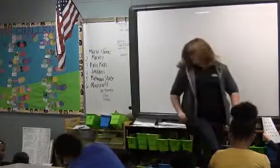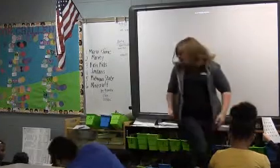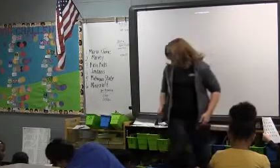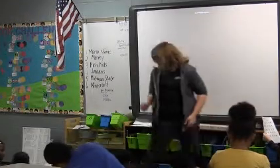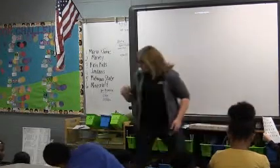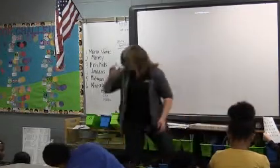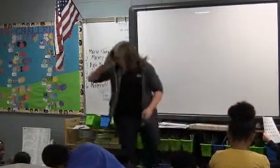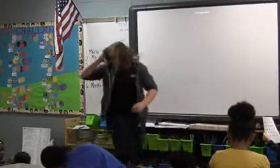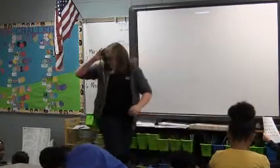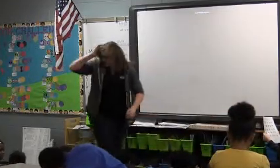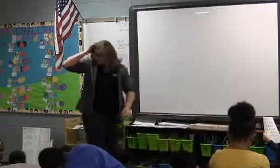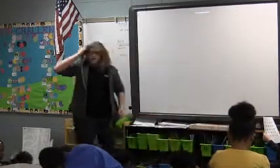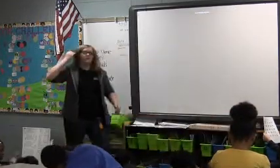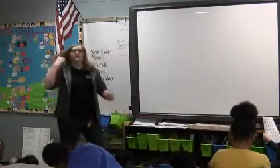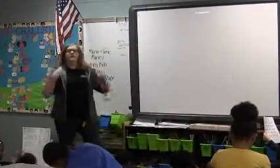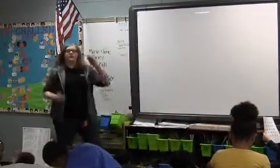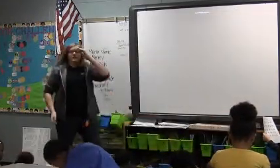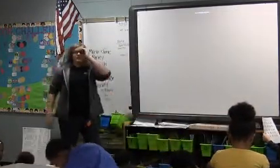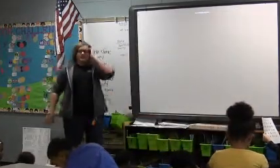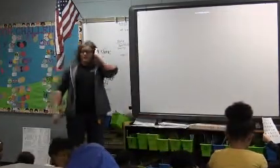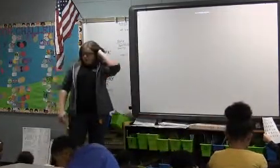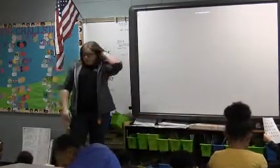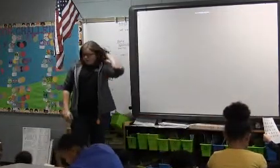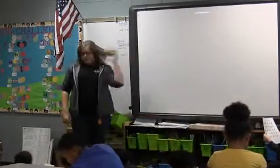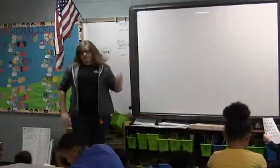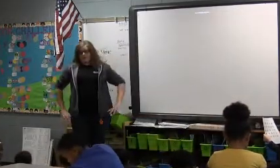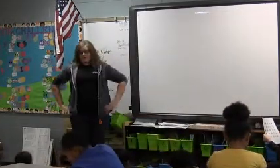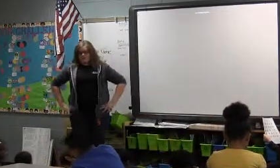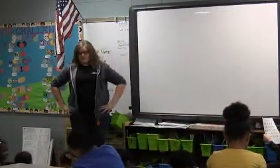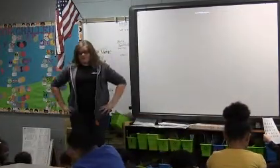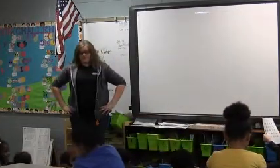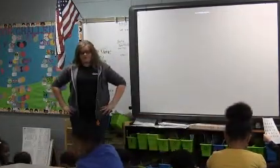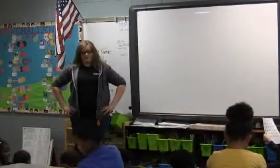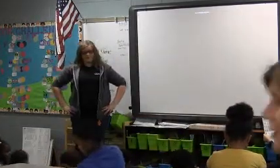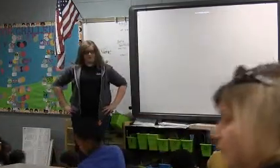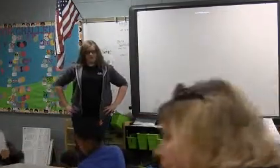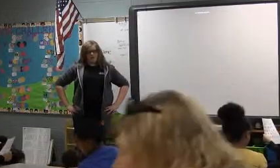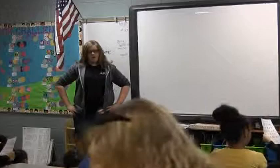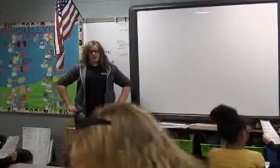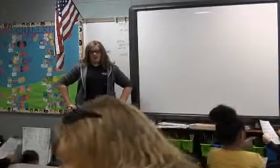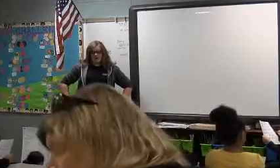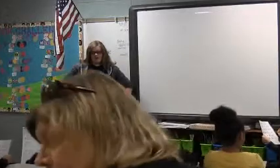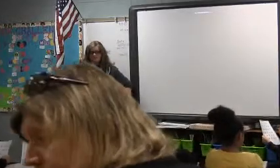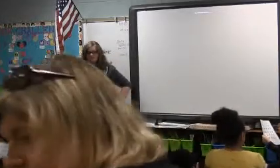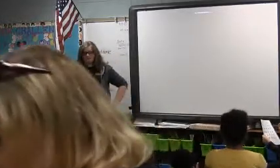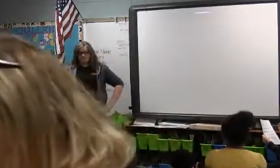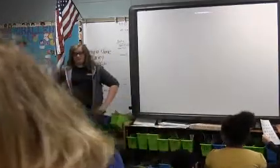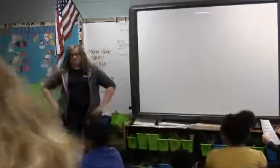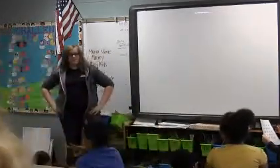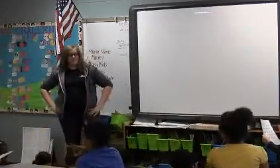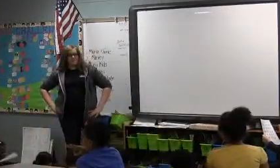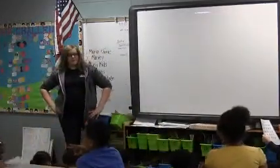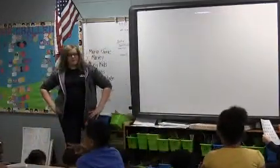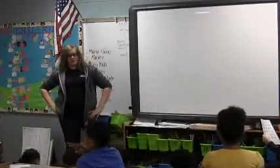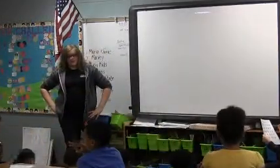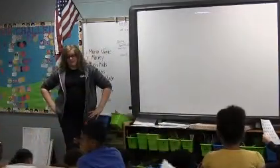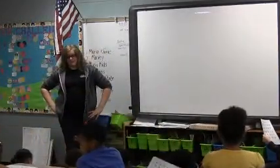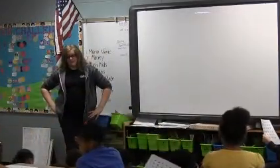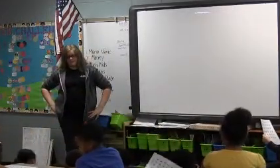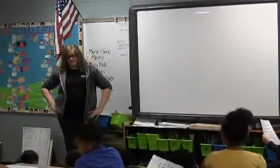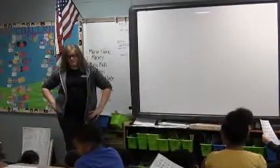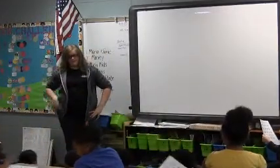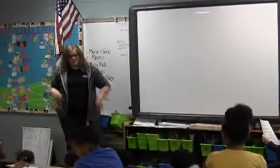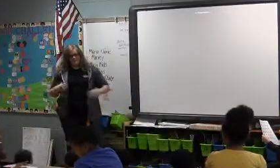Let's try and learn it the light. You guys want to try it together? Yes. All right.